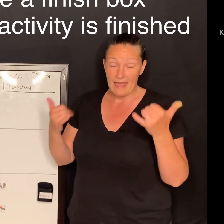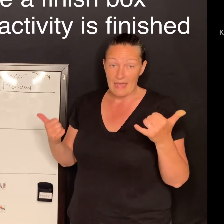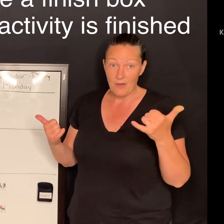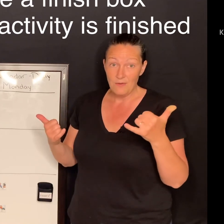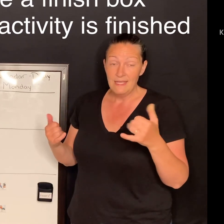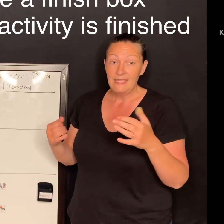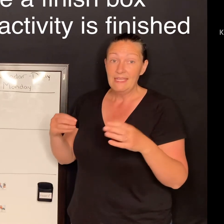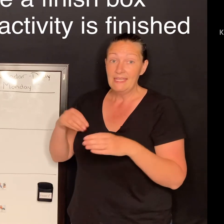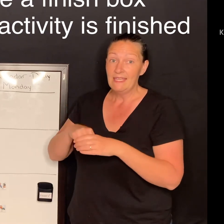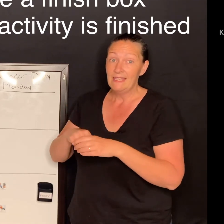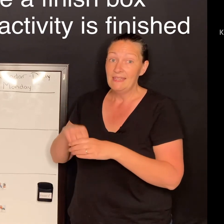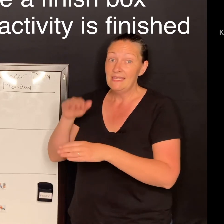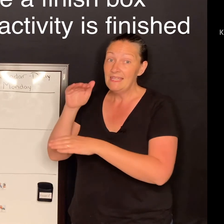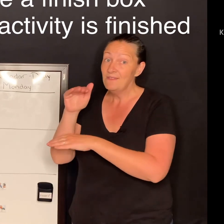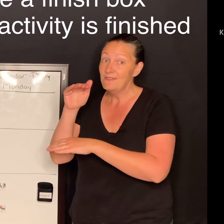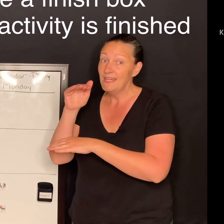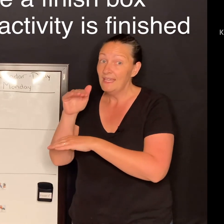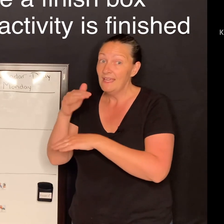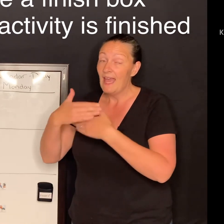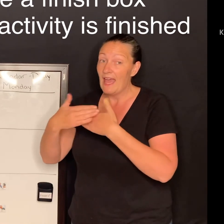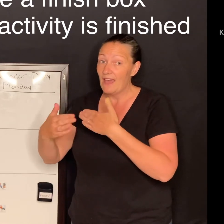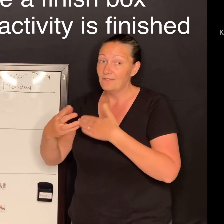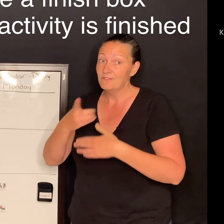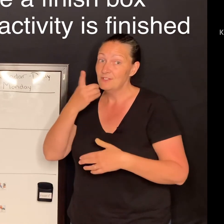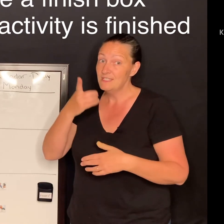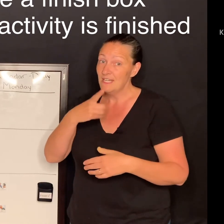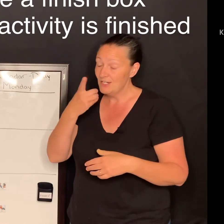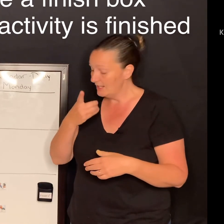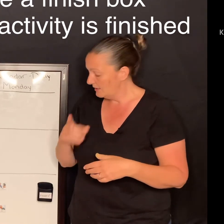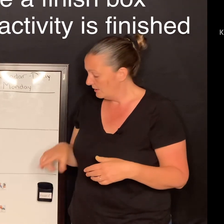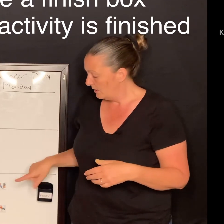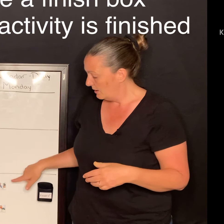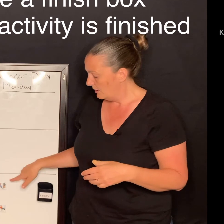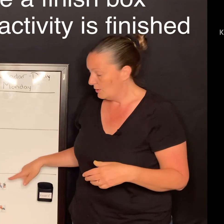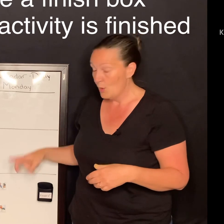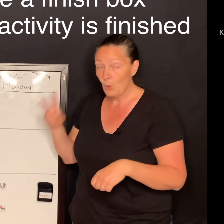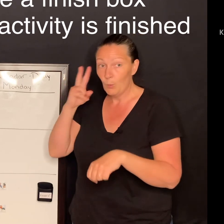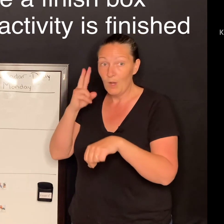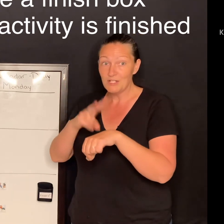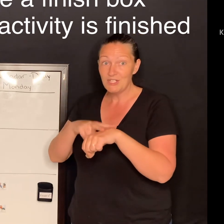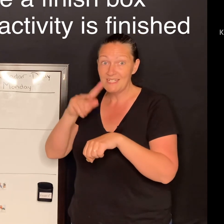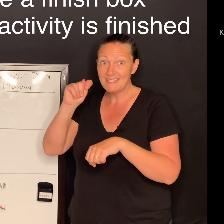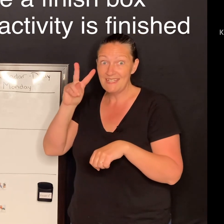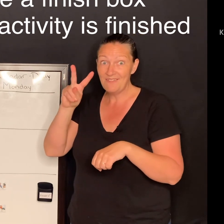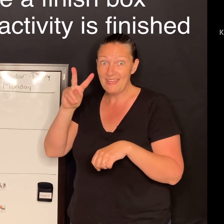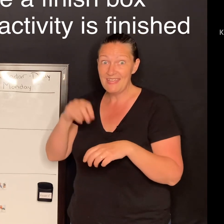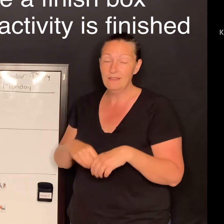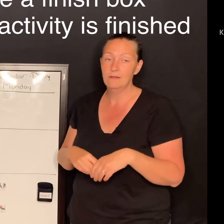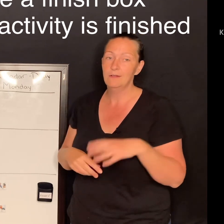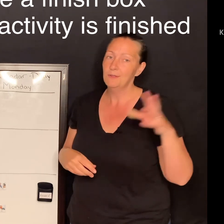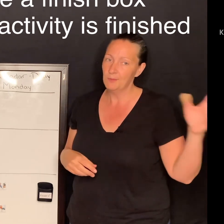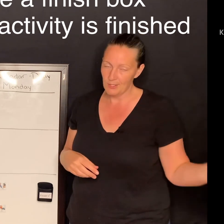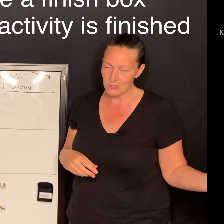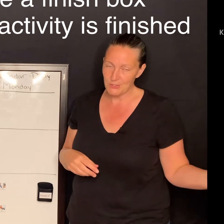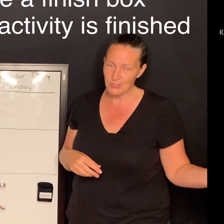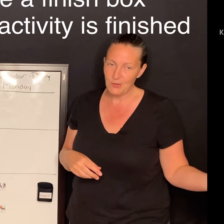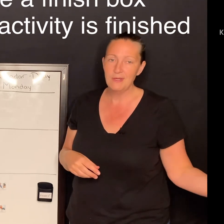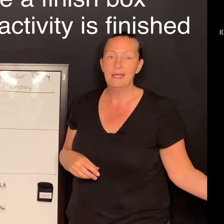now, in the evening, after dinner, watching TV, watch your show,